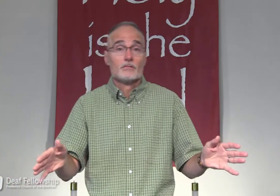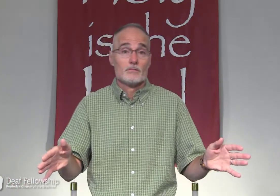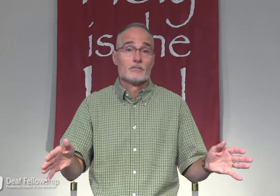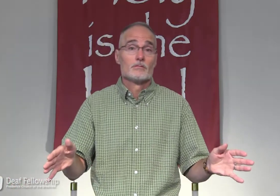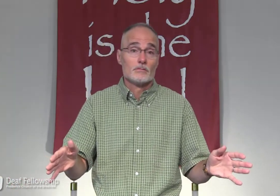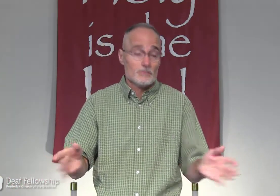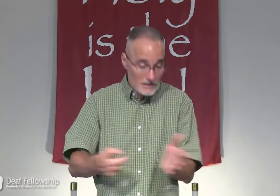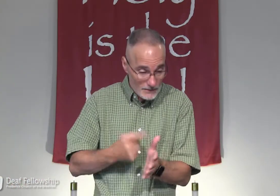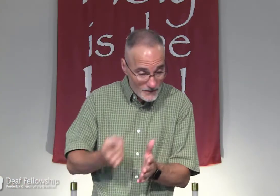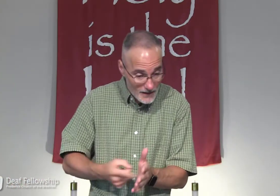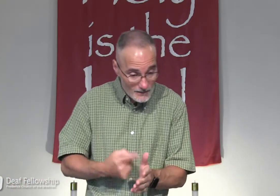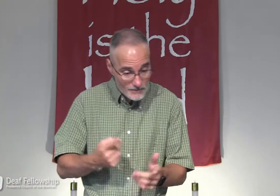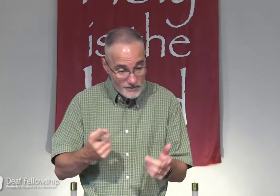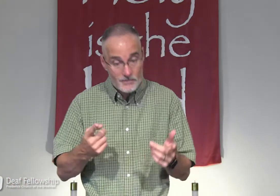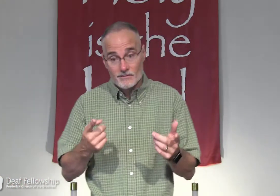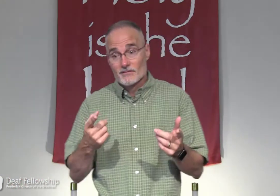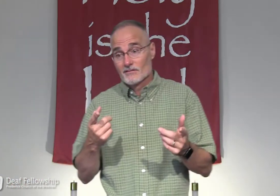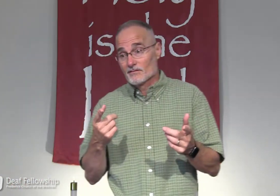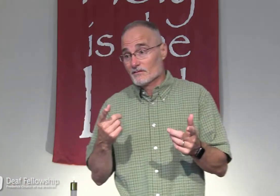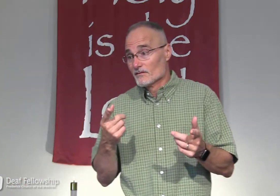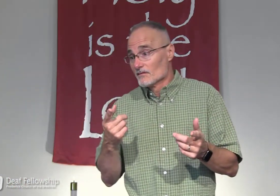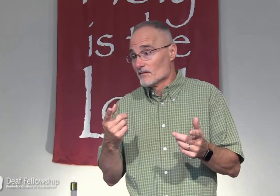tragedy, a major loss.